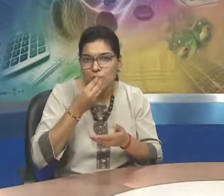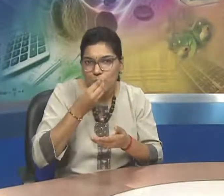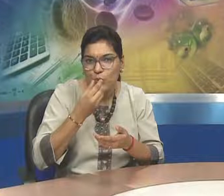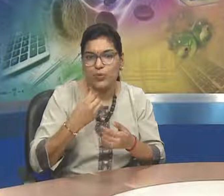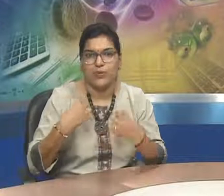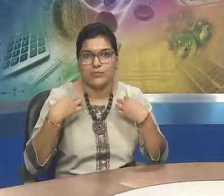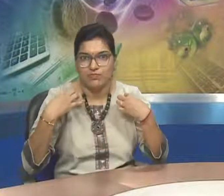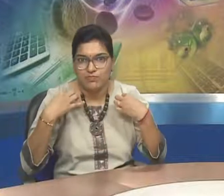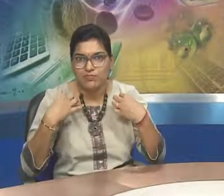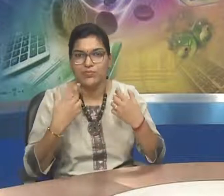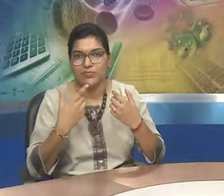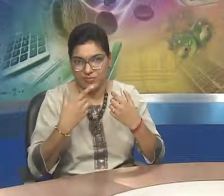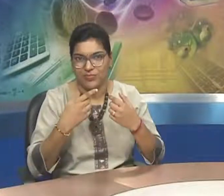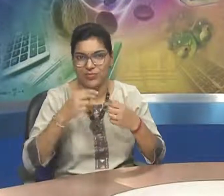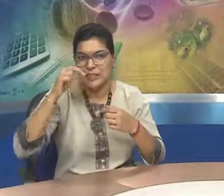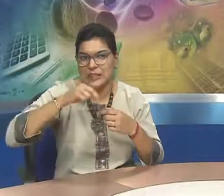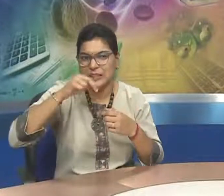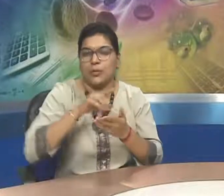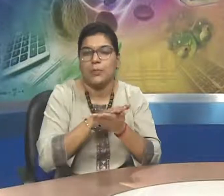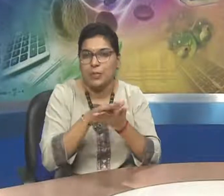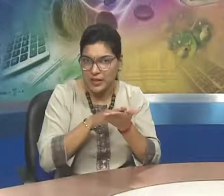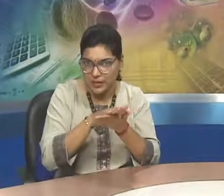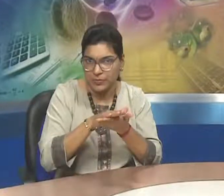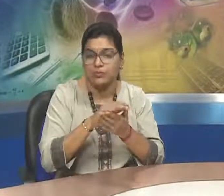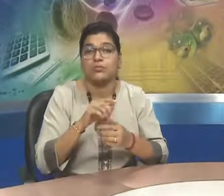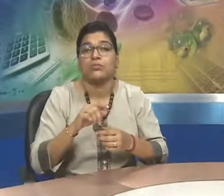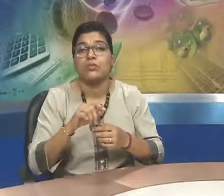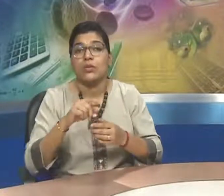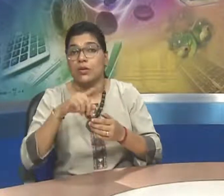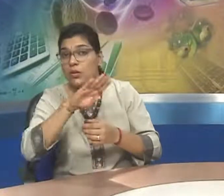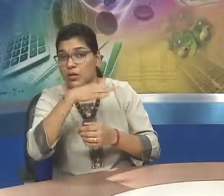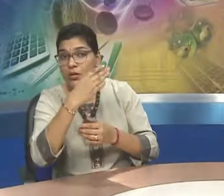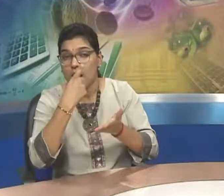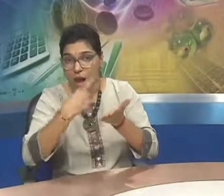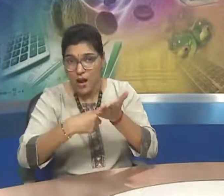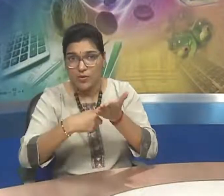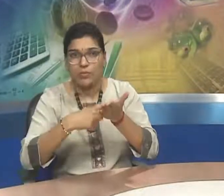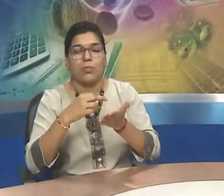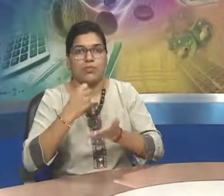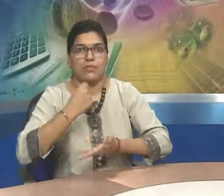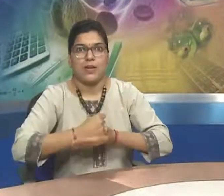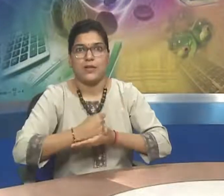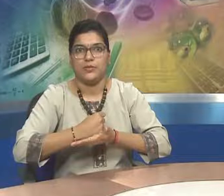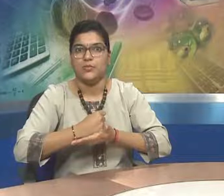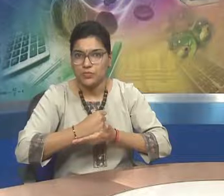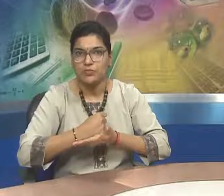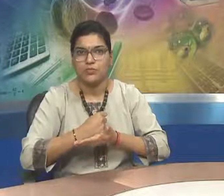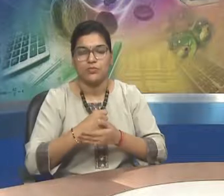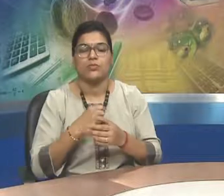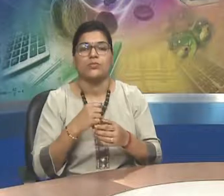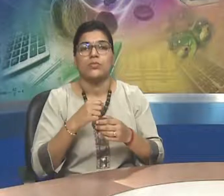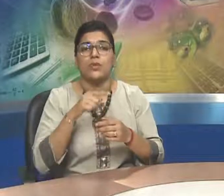Fundamental are those basic human rights which are needed for the human development.